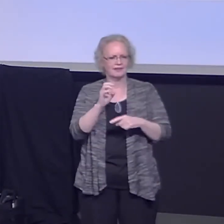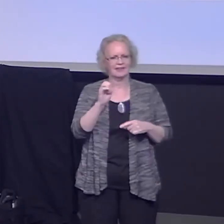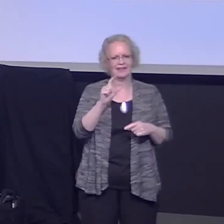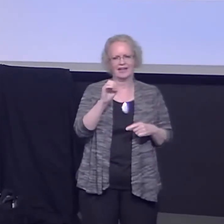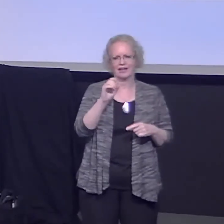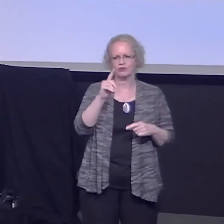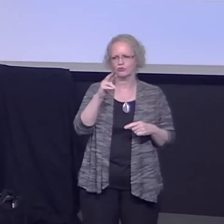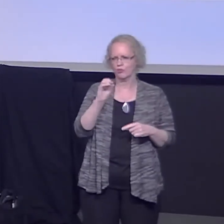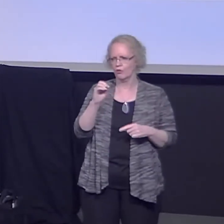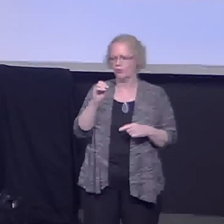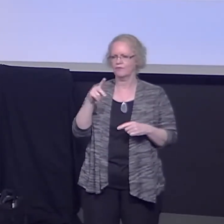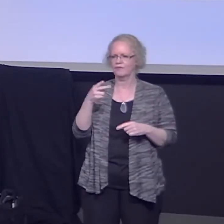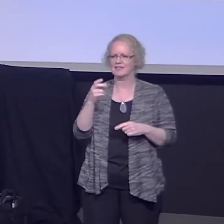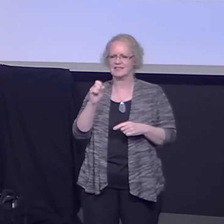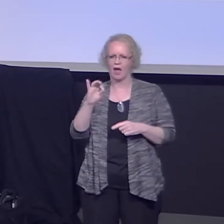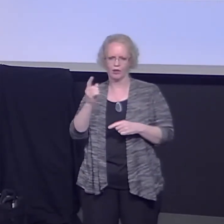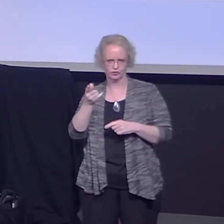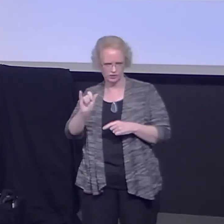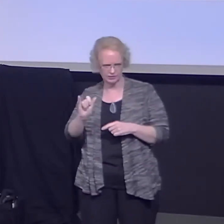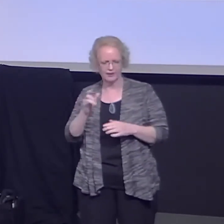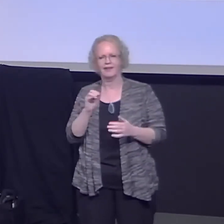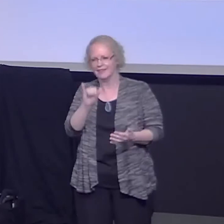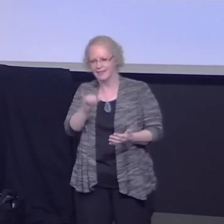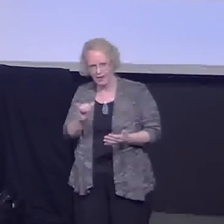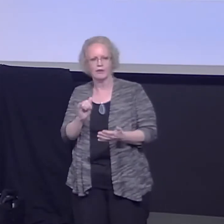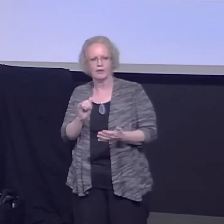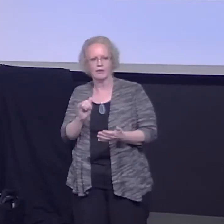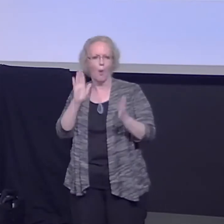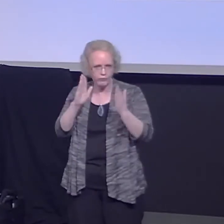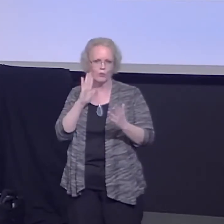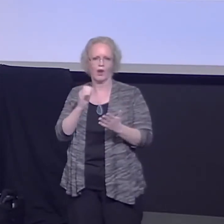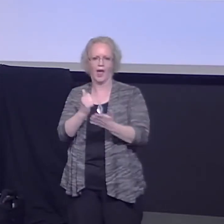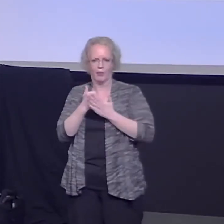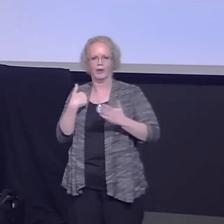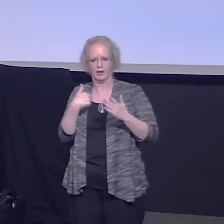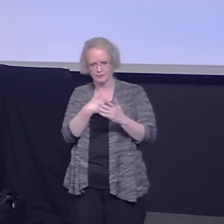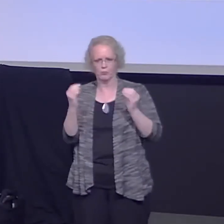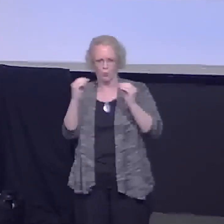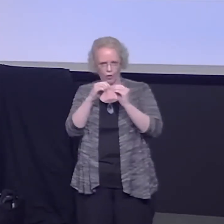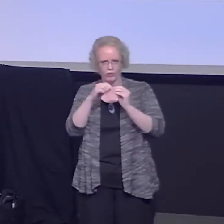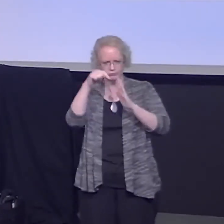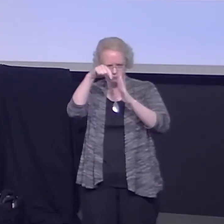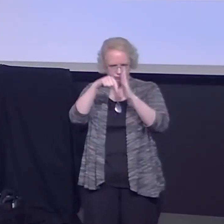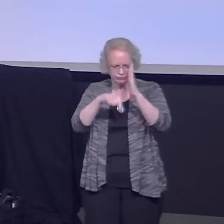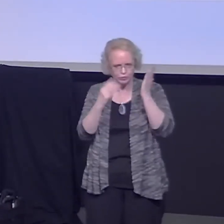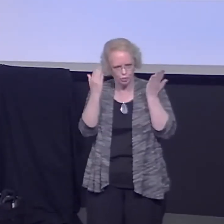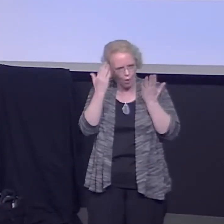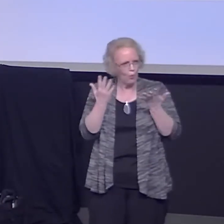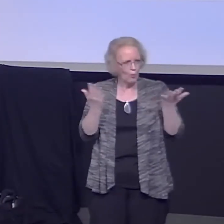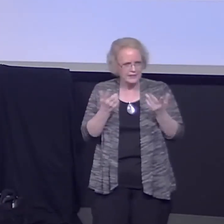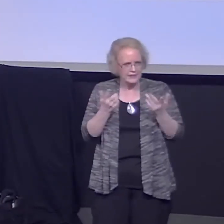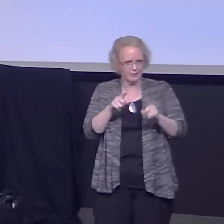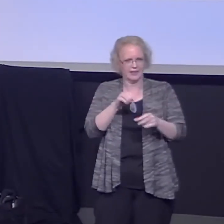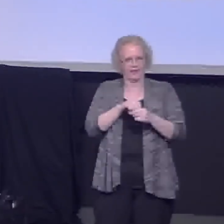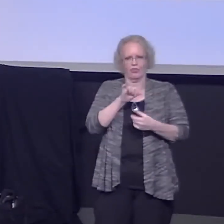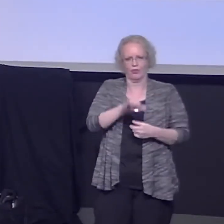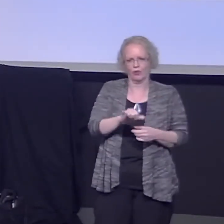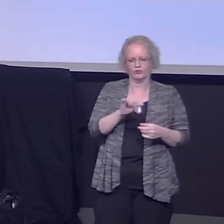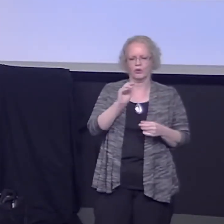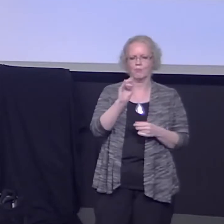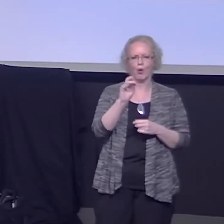that hopefully will get us to the neural basis of some of these sequencing systems, sensory motor sequencing processes